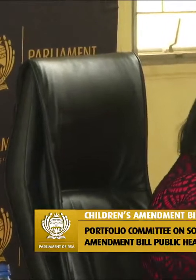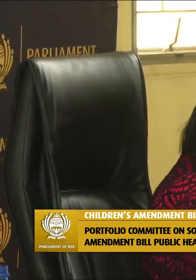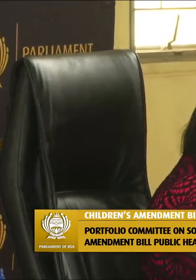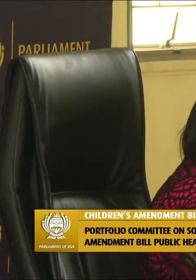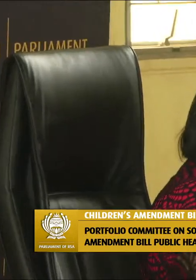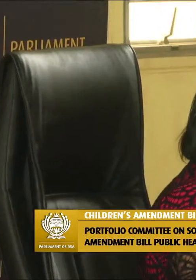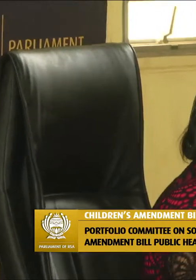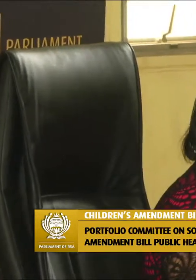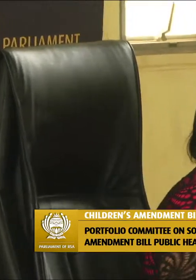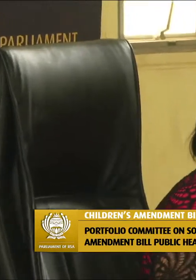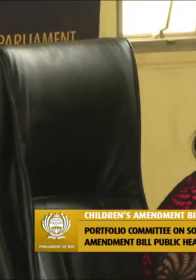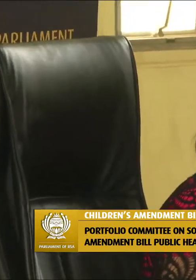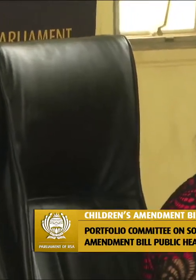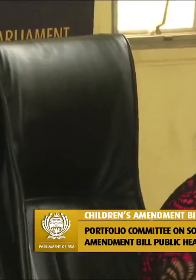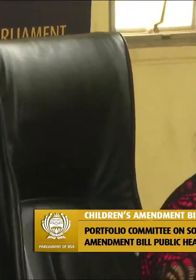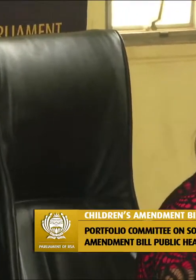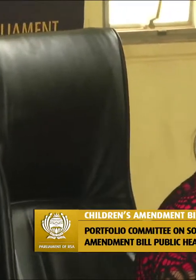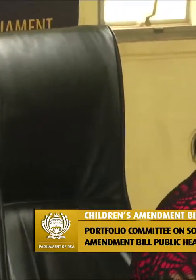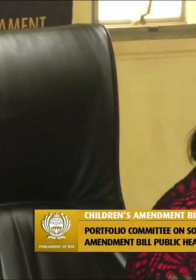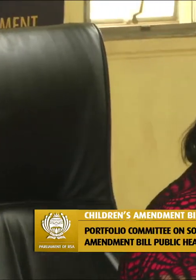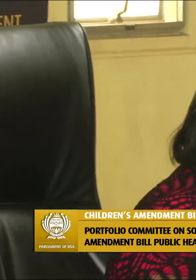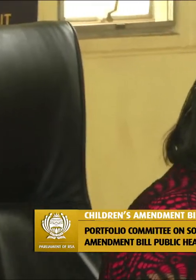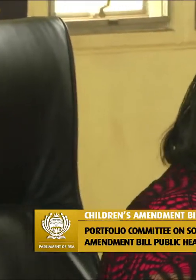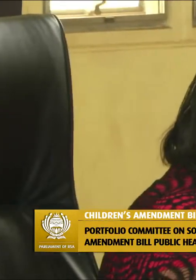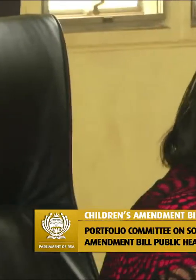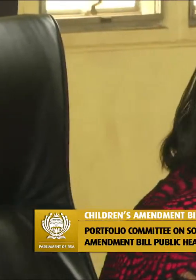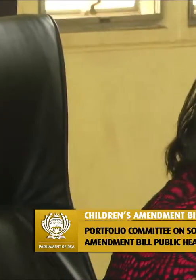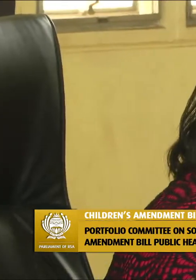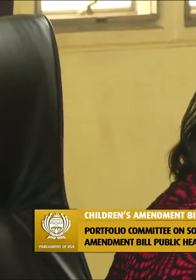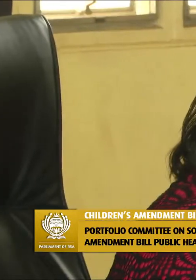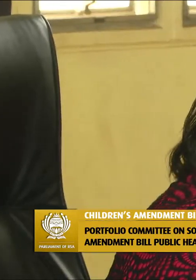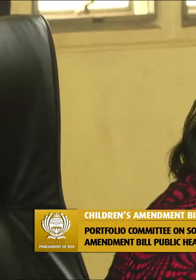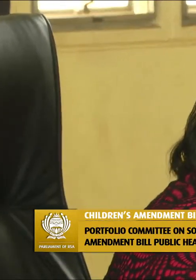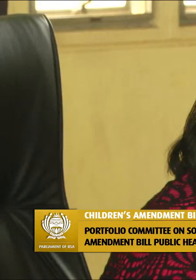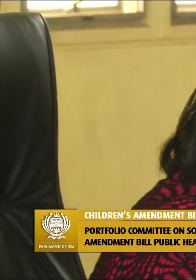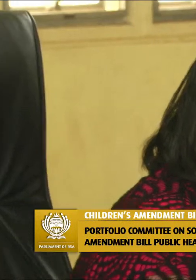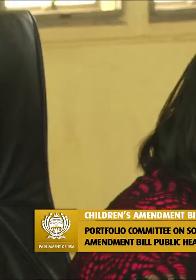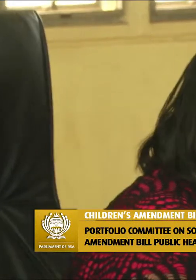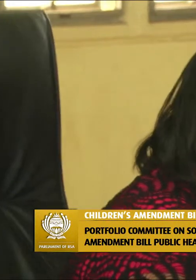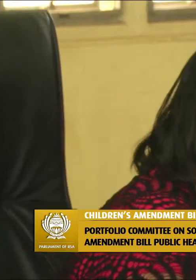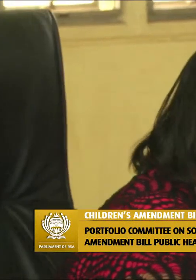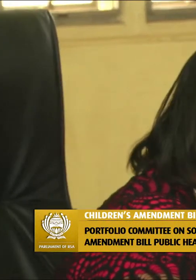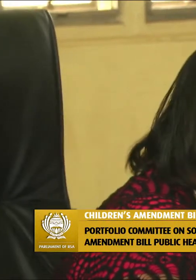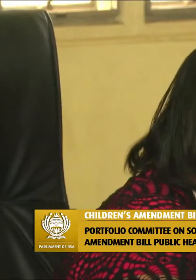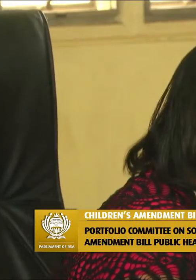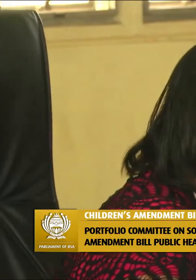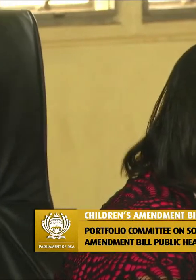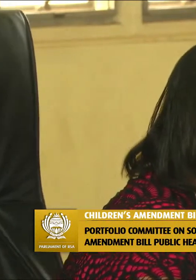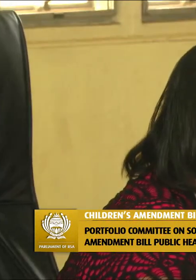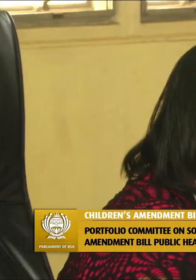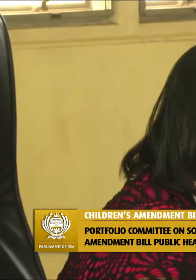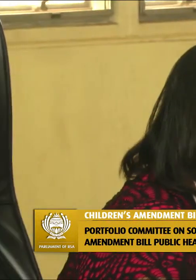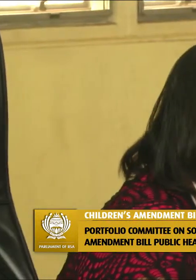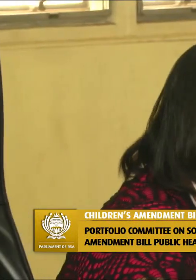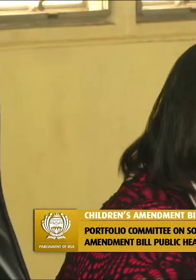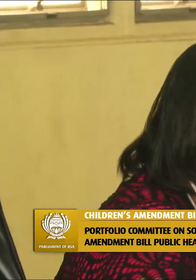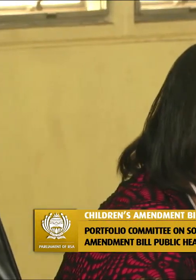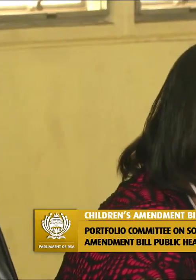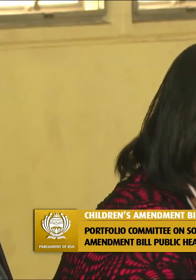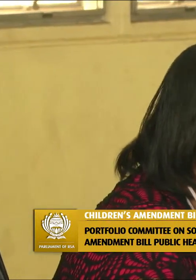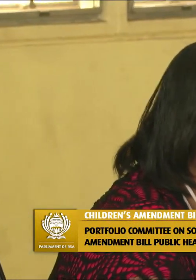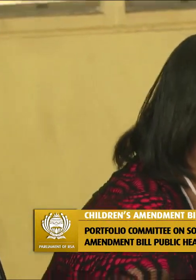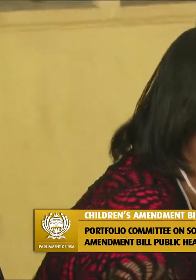Thank you, Chairperson. Ngibonga kakhulu sihlalo hloniphekile. I also feel for the fathers